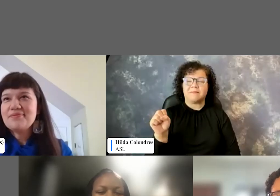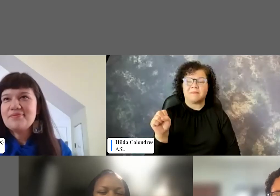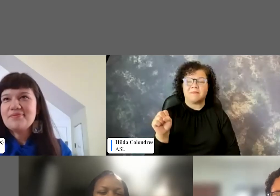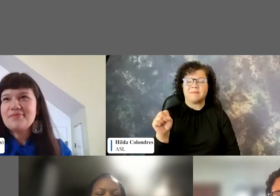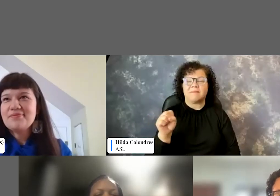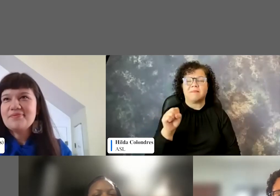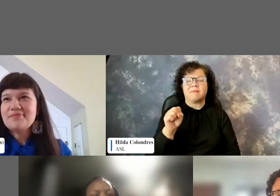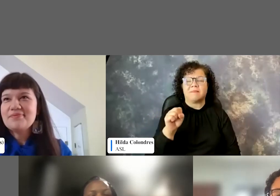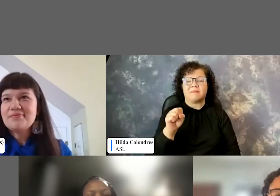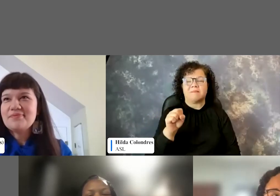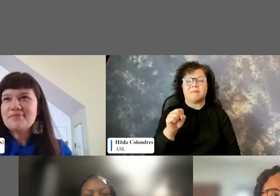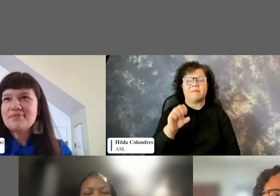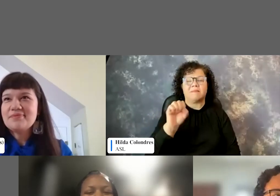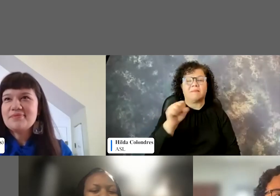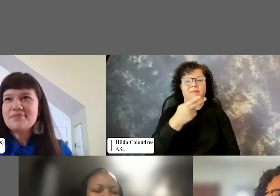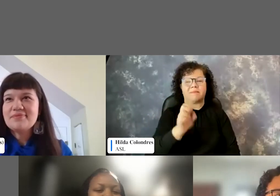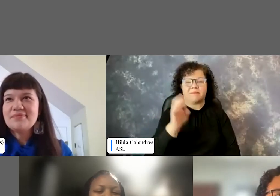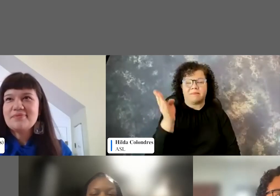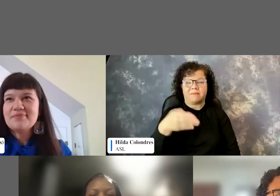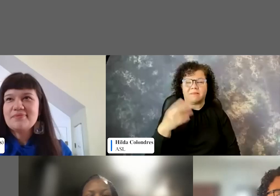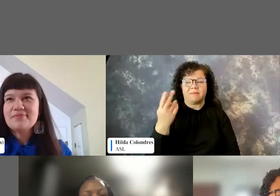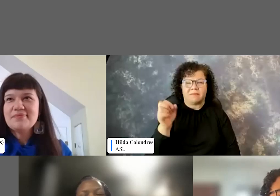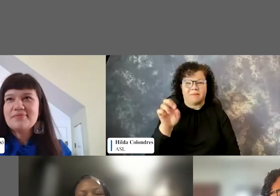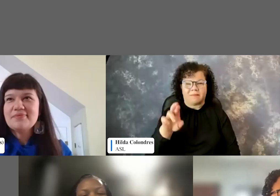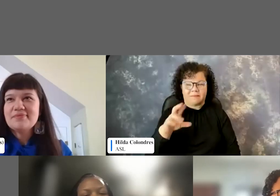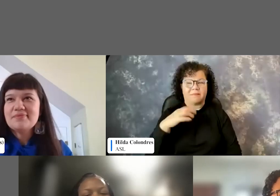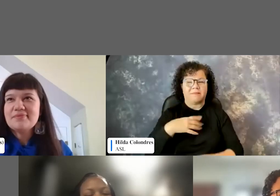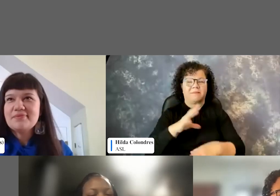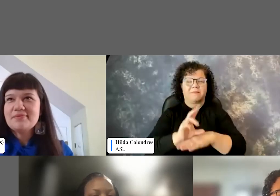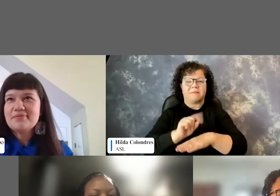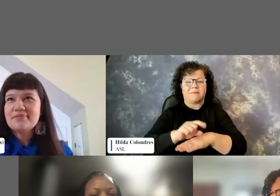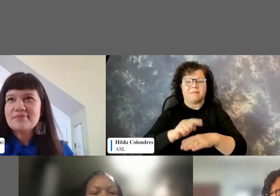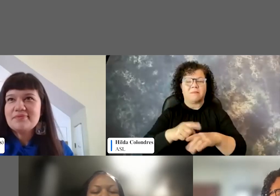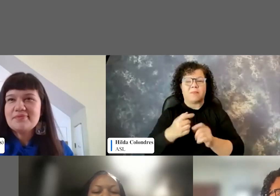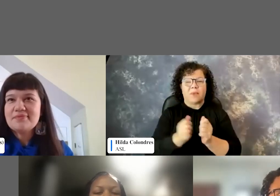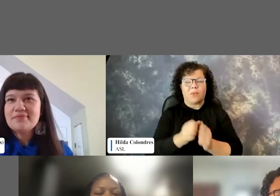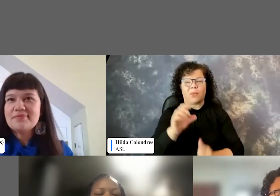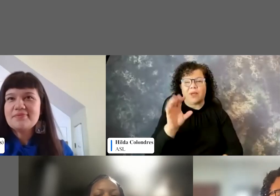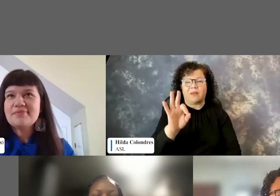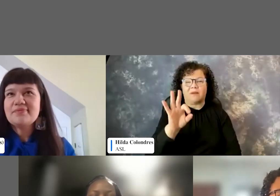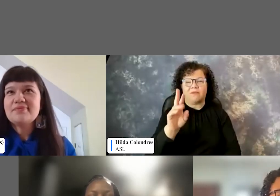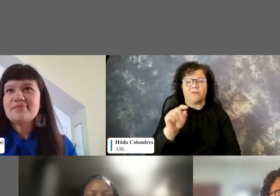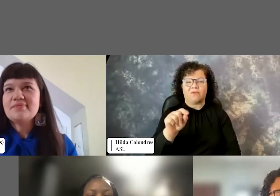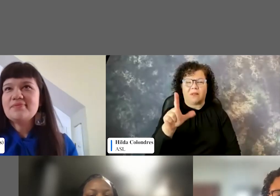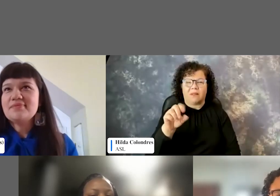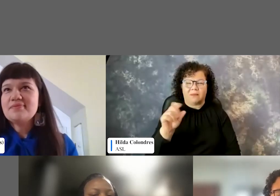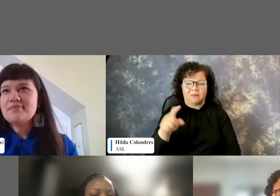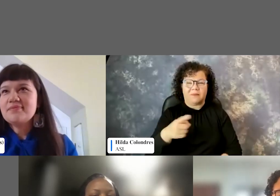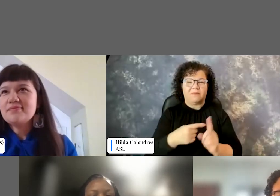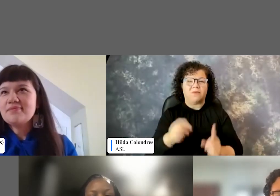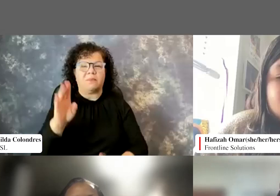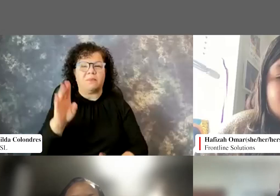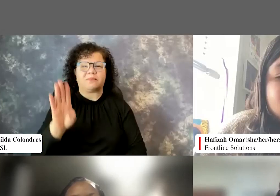Hi, everyone. My name is Chanel Rollins, and I am a consultant with Frontline Solutions. I'm based in Baltimore, Maryland, which